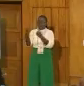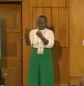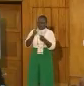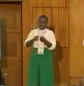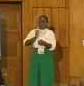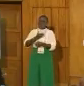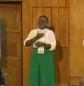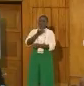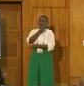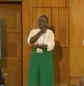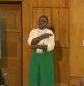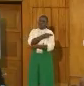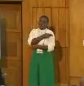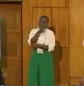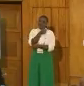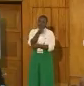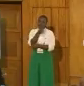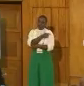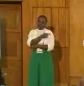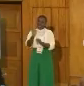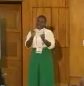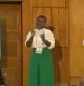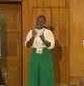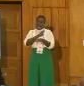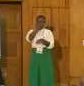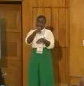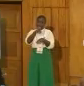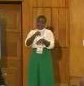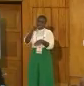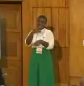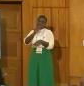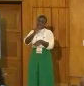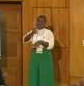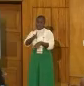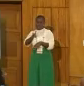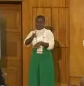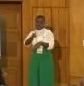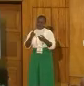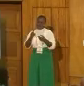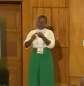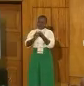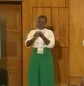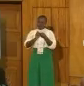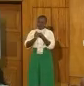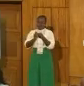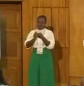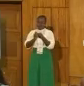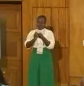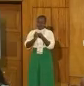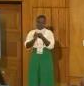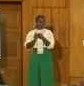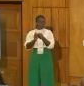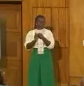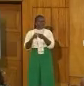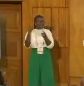the third one of, we integrate this model into national HIV service guidelines in collaboration with state AIDS control agencies. The model